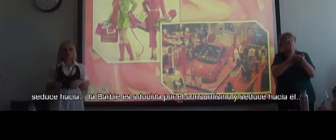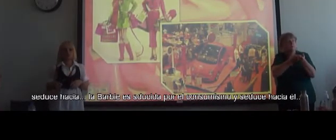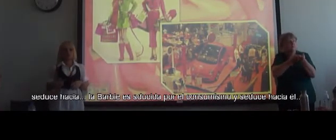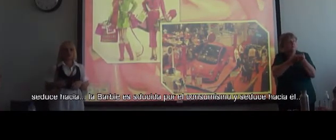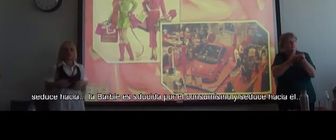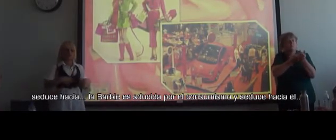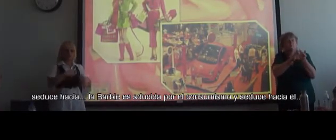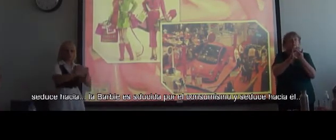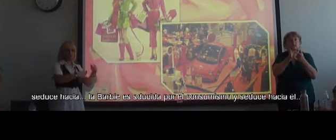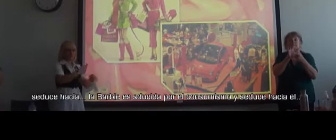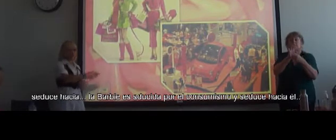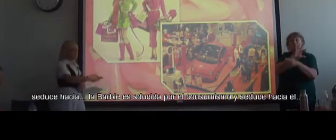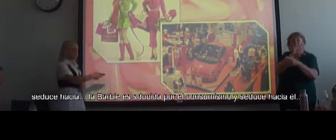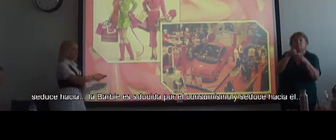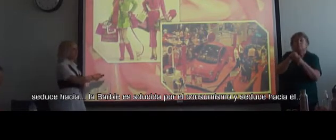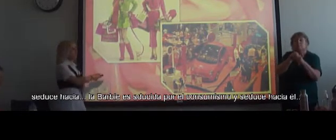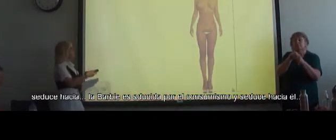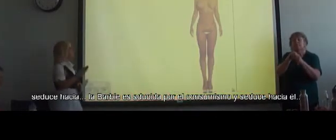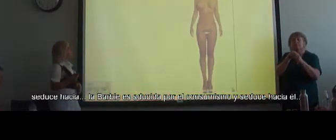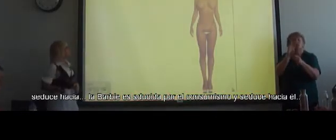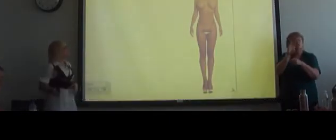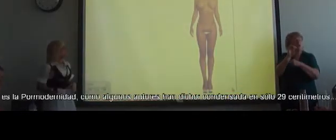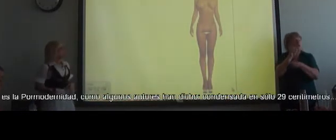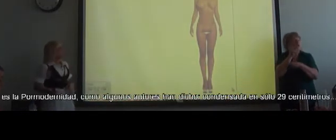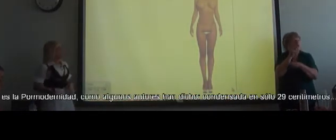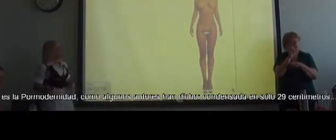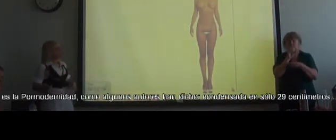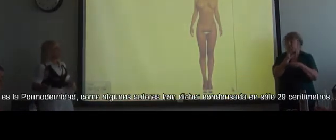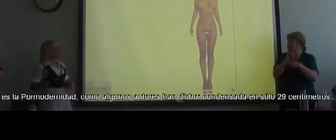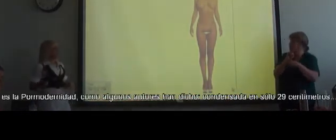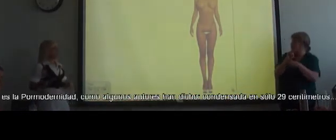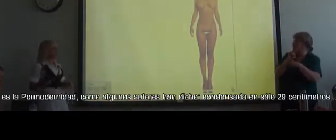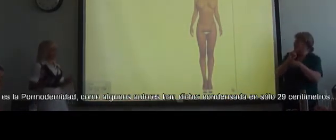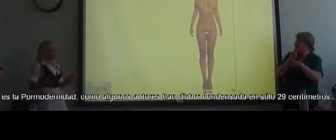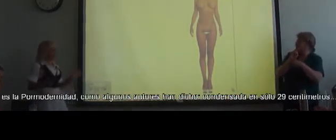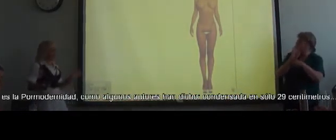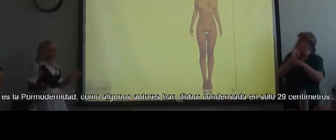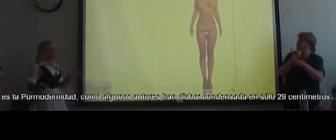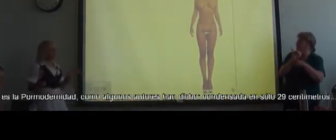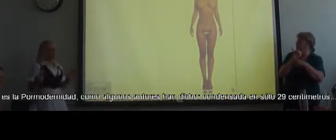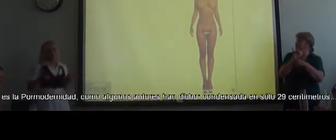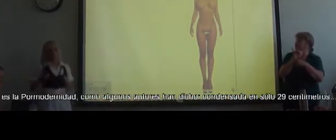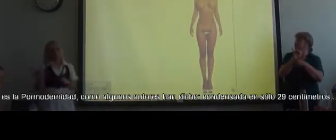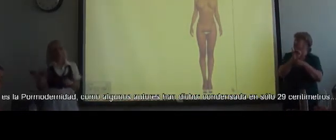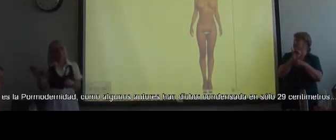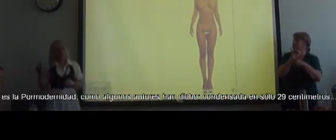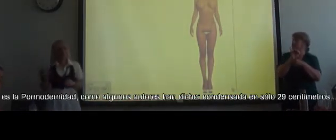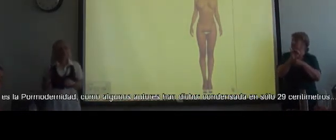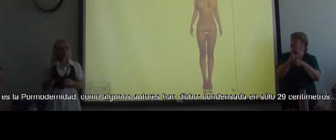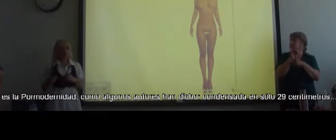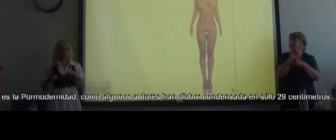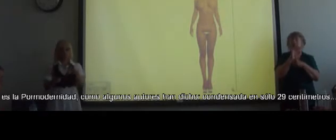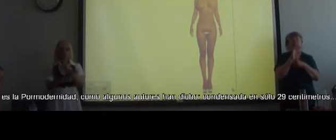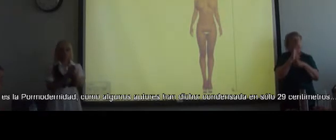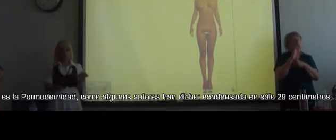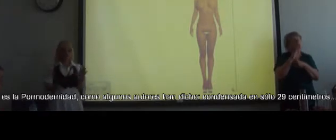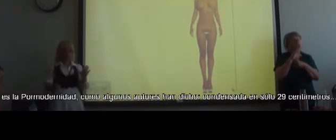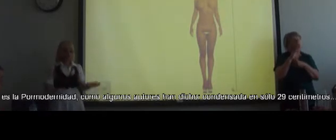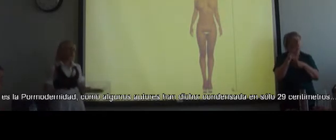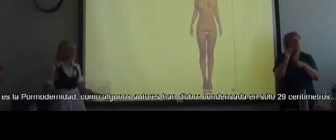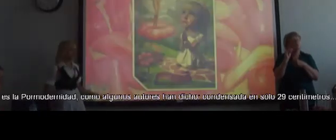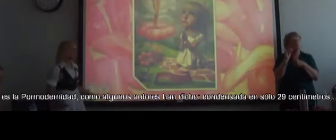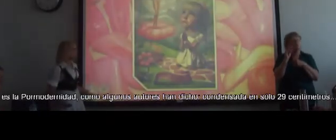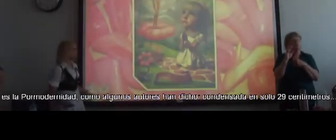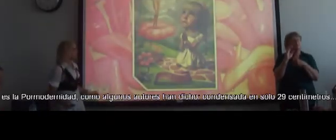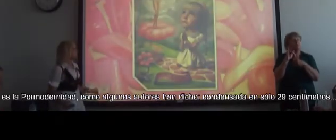seduced by consumerism and seduces towards it, and she's postmodernity, as some authors have said, condensed into